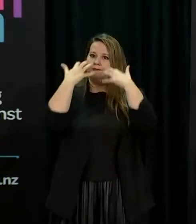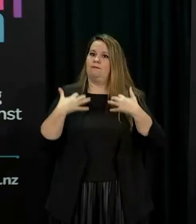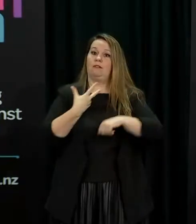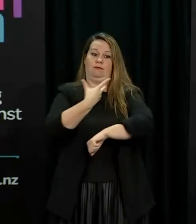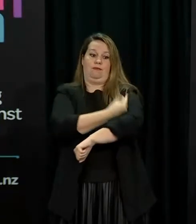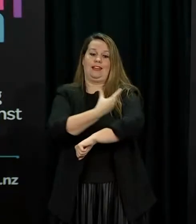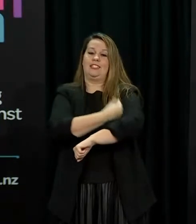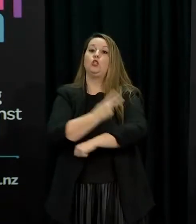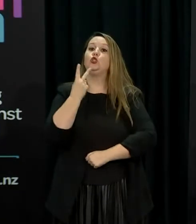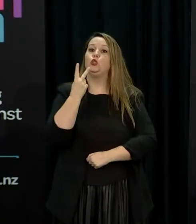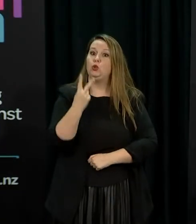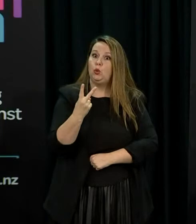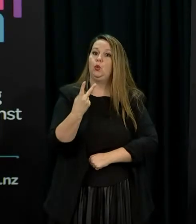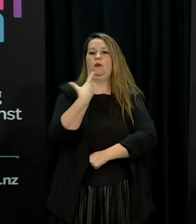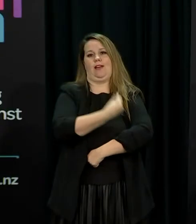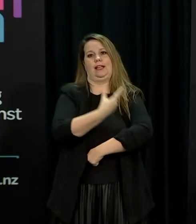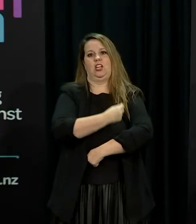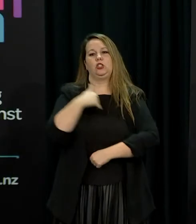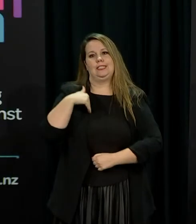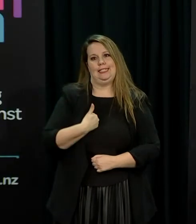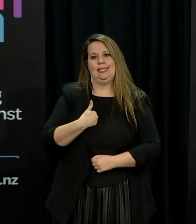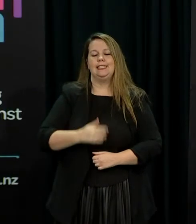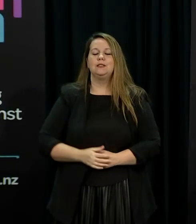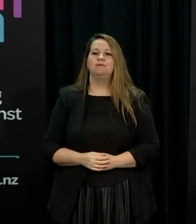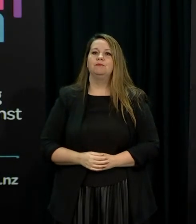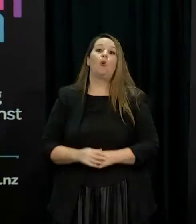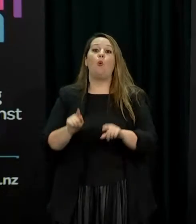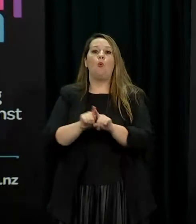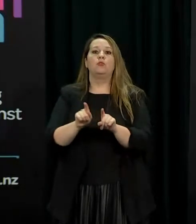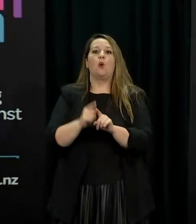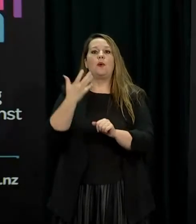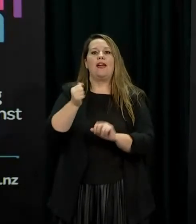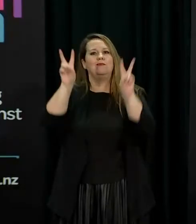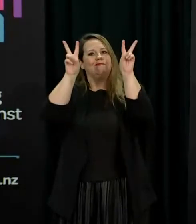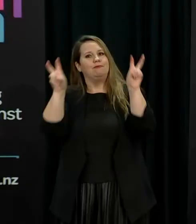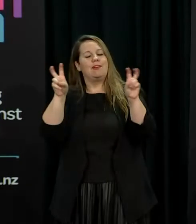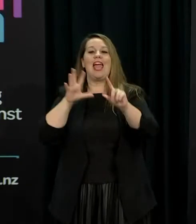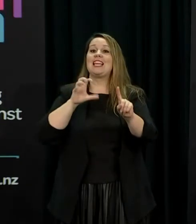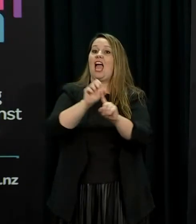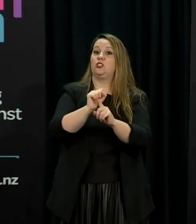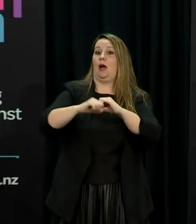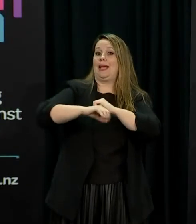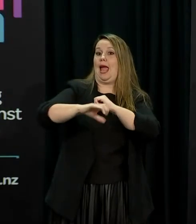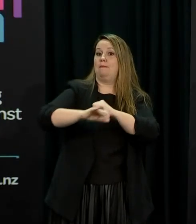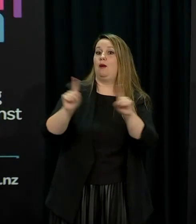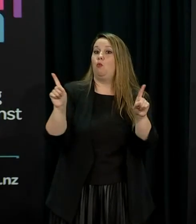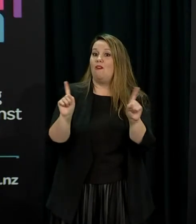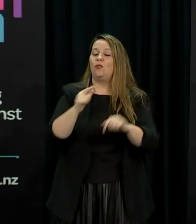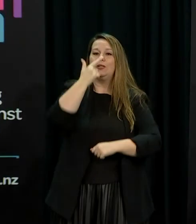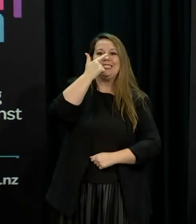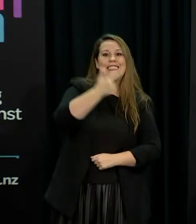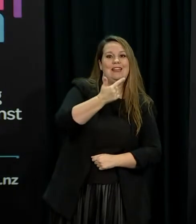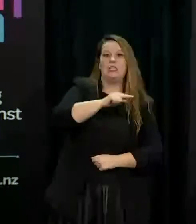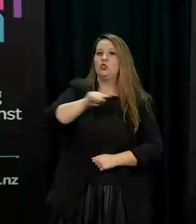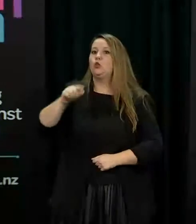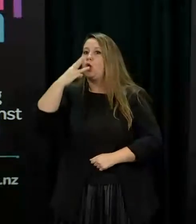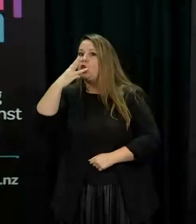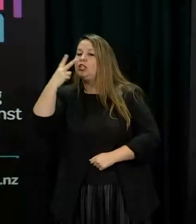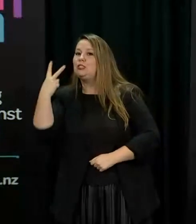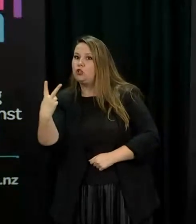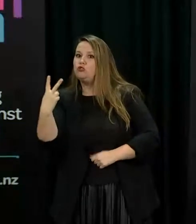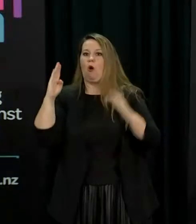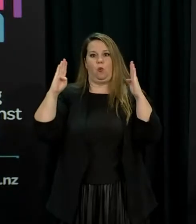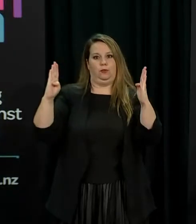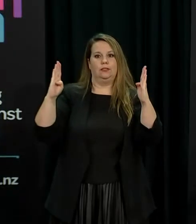the MMR vaccine. We also have our catch-up campaign for 17 to 32-year-olds. It's been kick-started